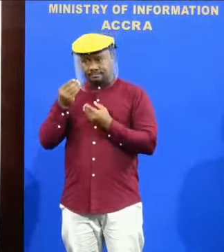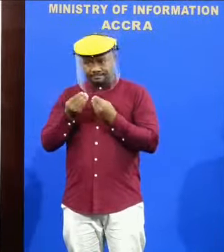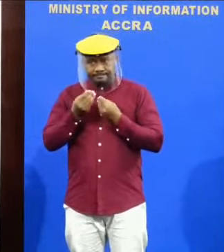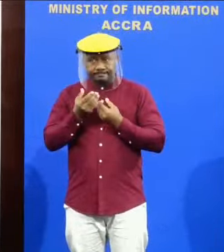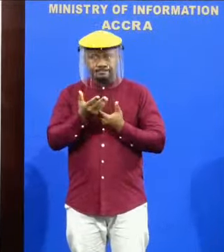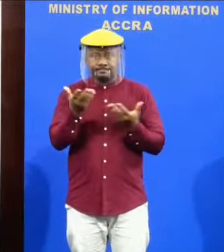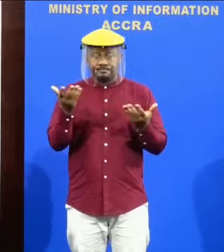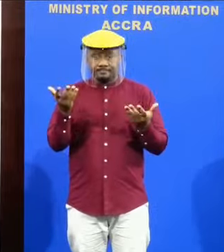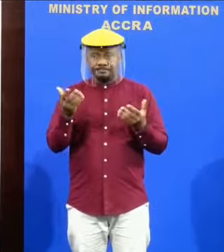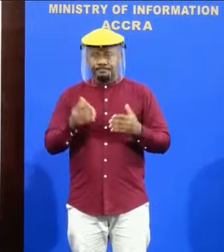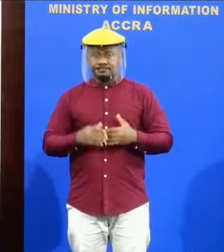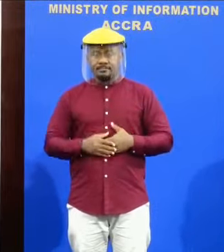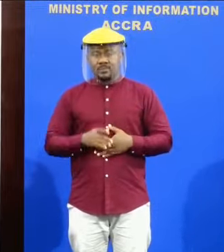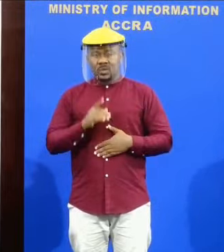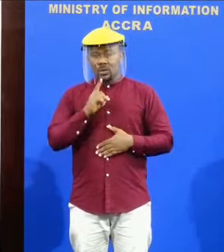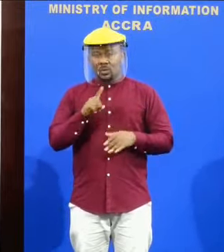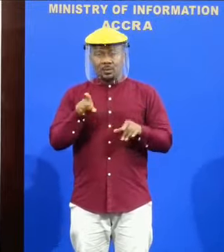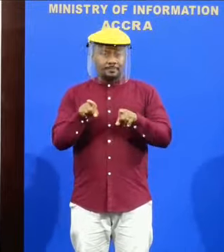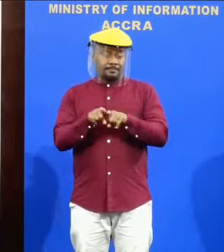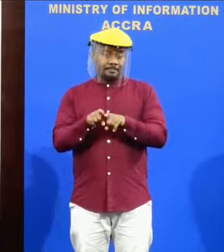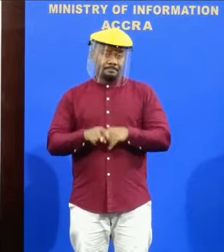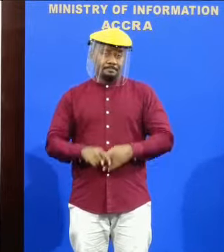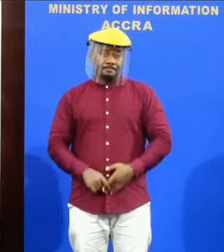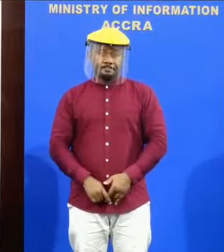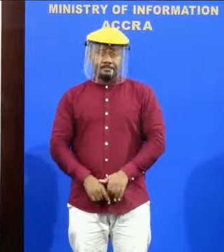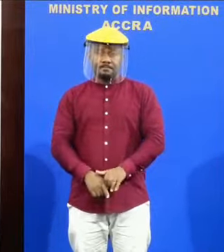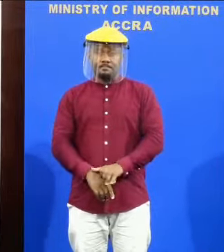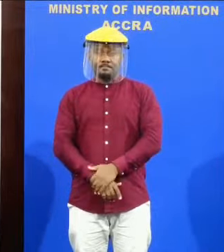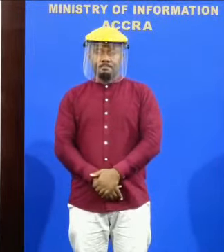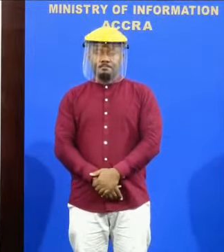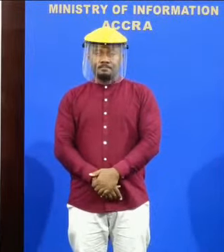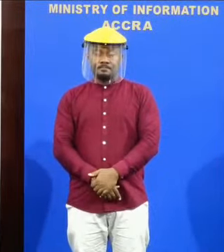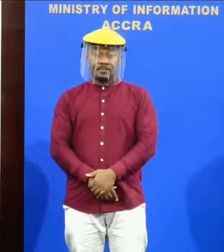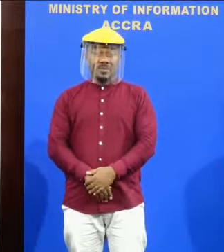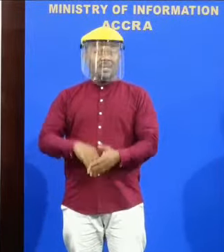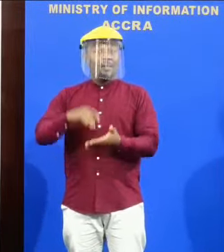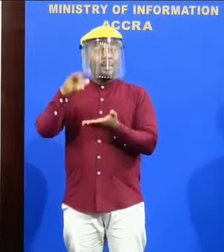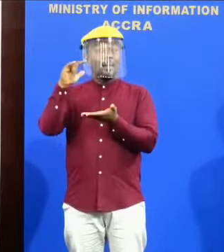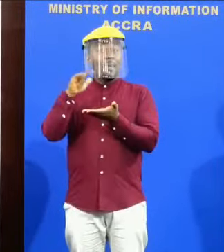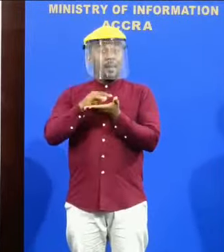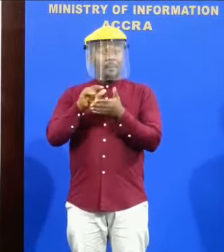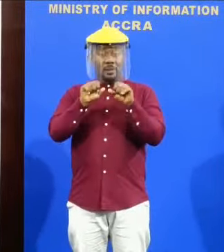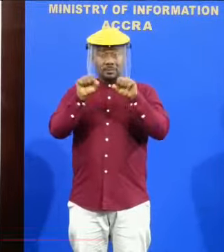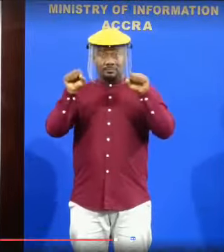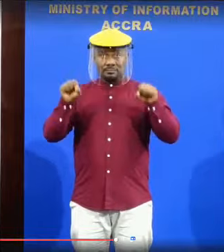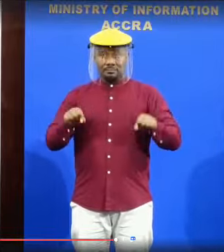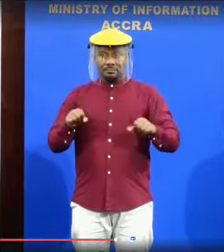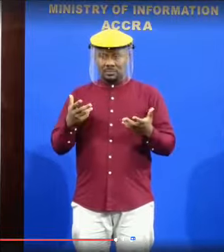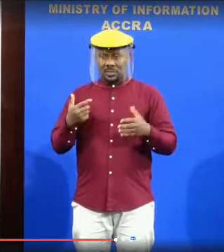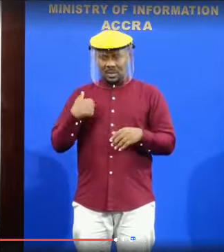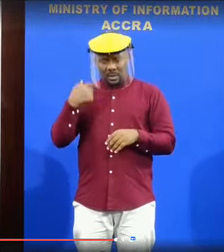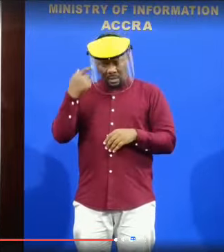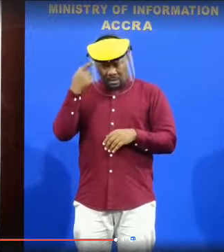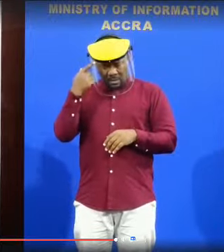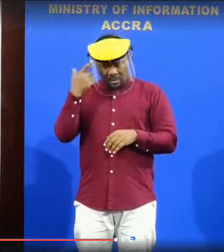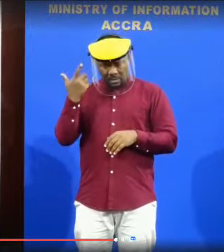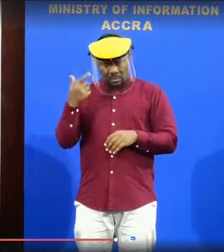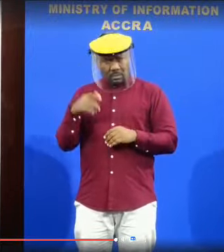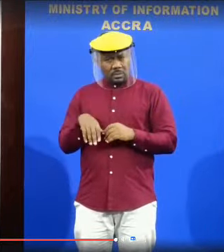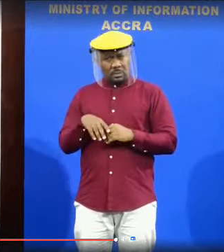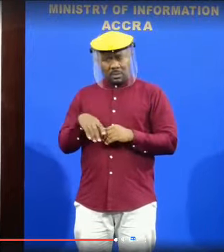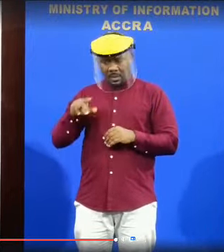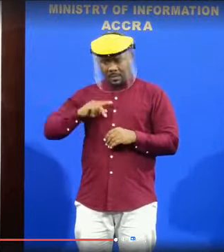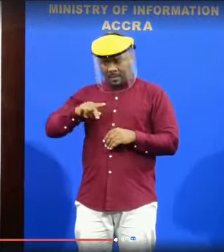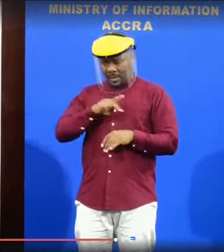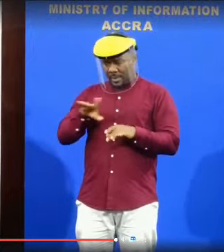us some outcomes. I just want to start with the airport system and the flow. I think we've been there with the Parliamentary Select Committee to